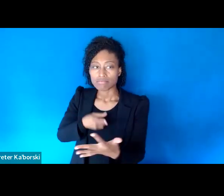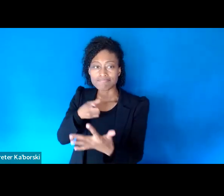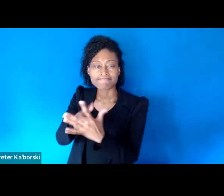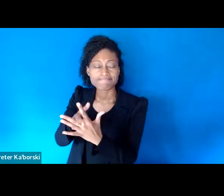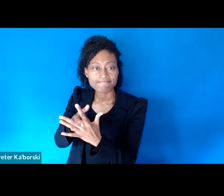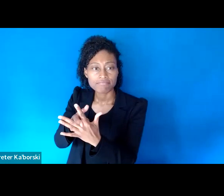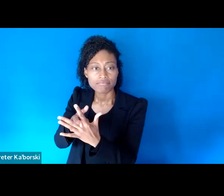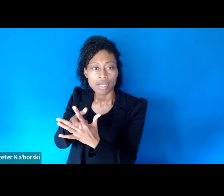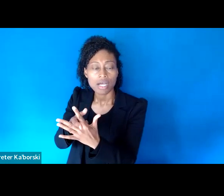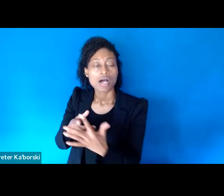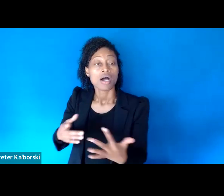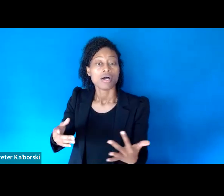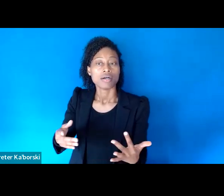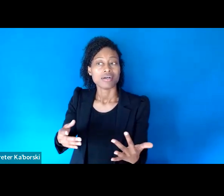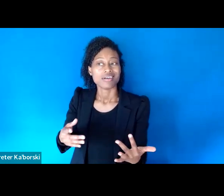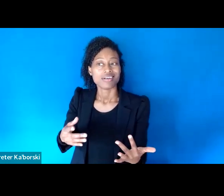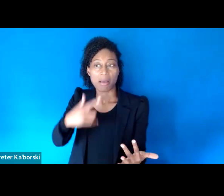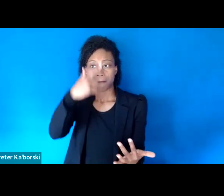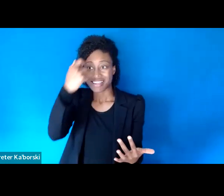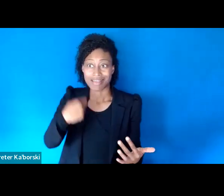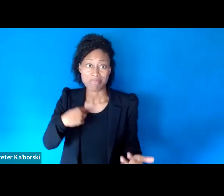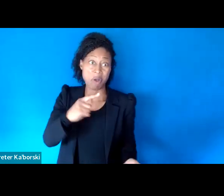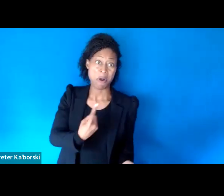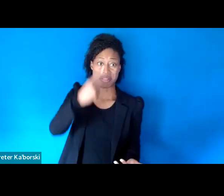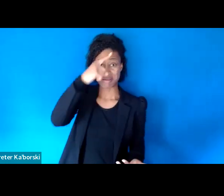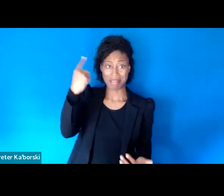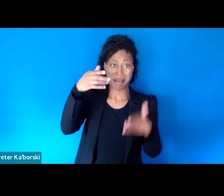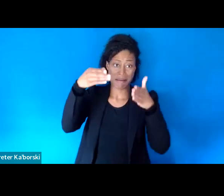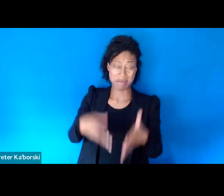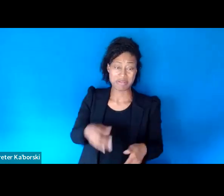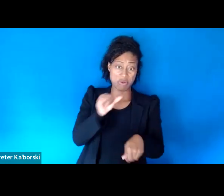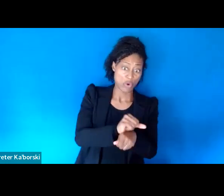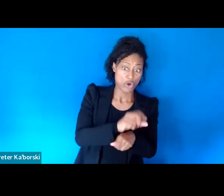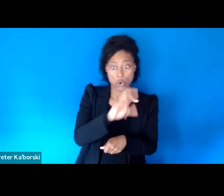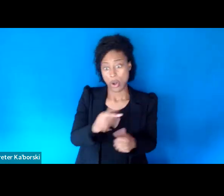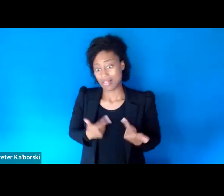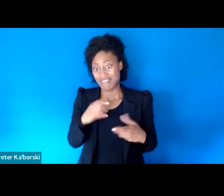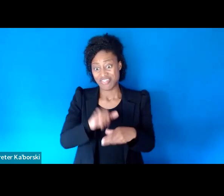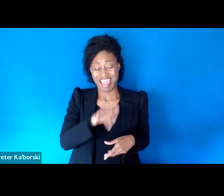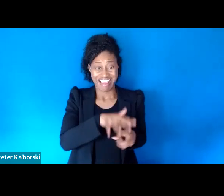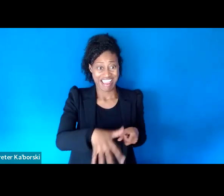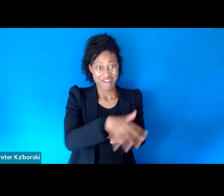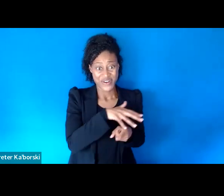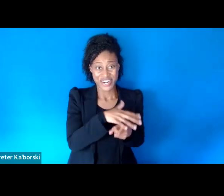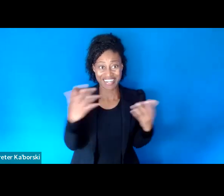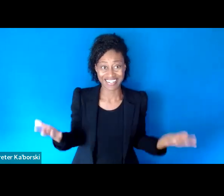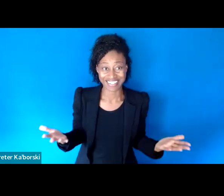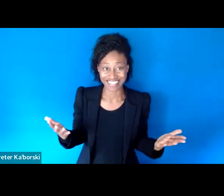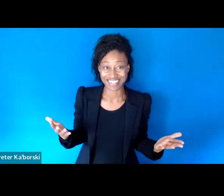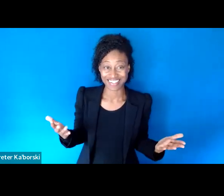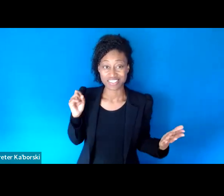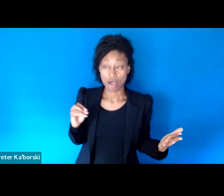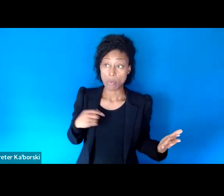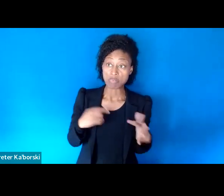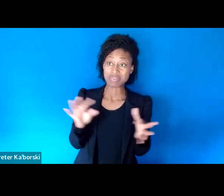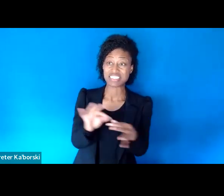or just because I was the only Black person working or living in that area when current events happen,